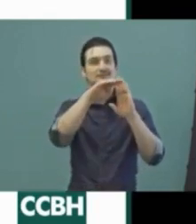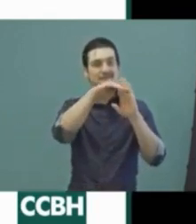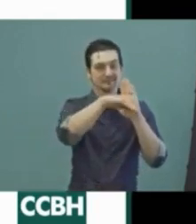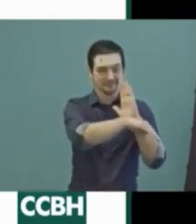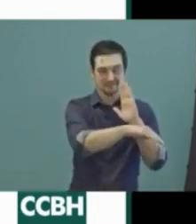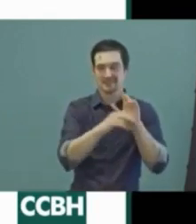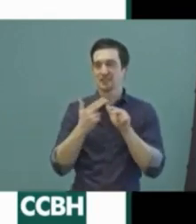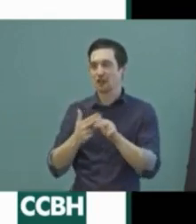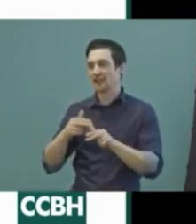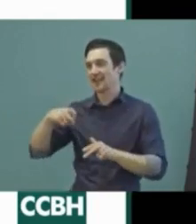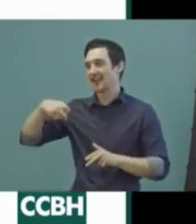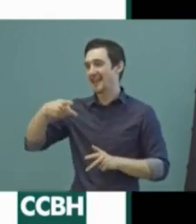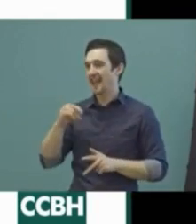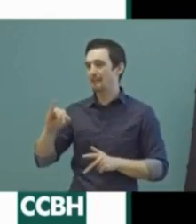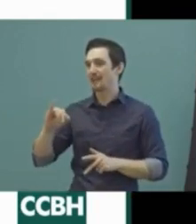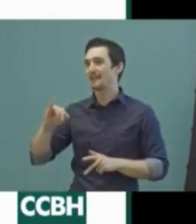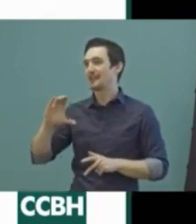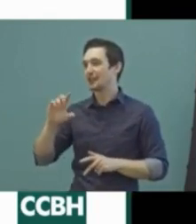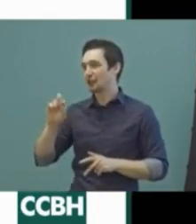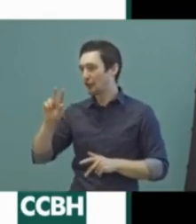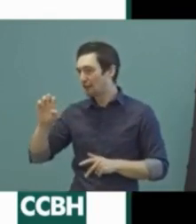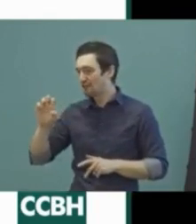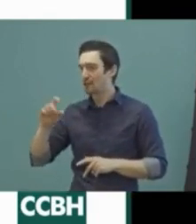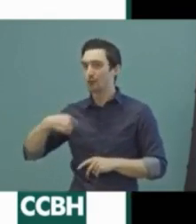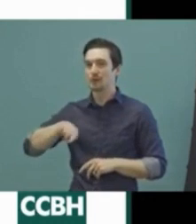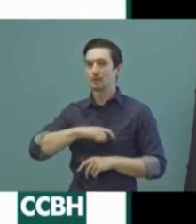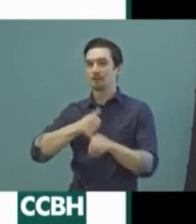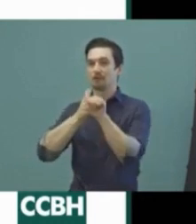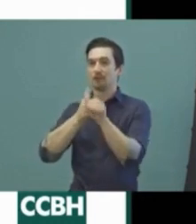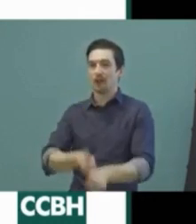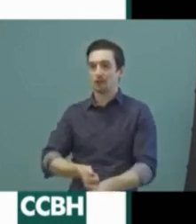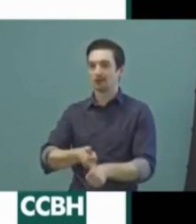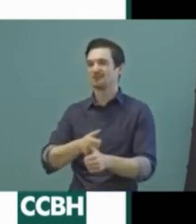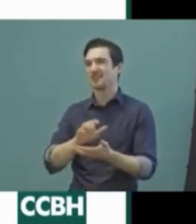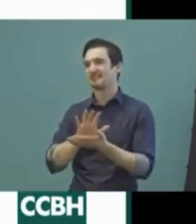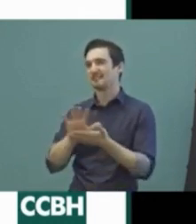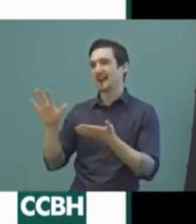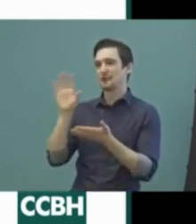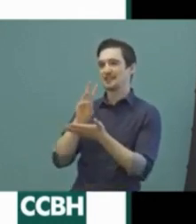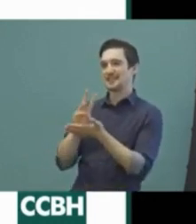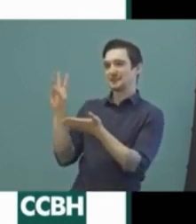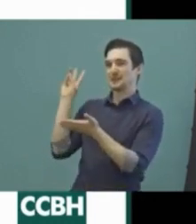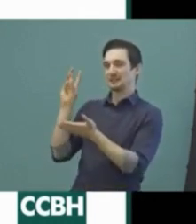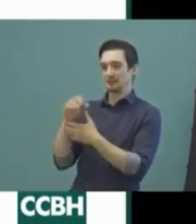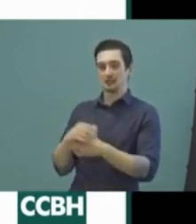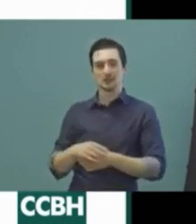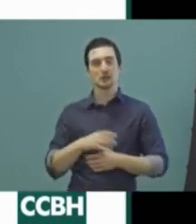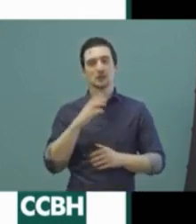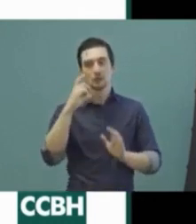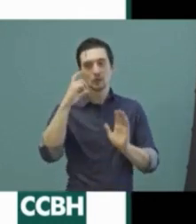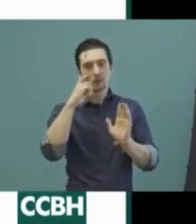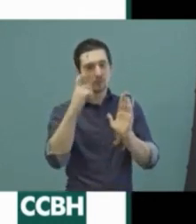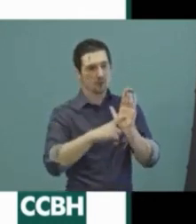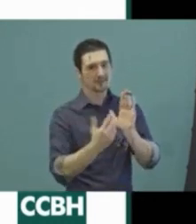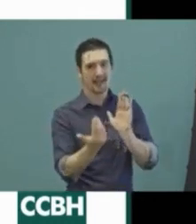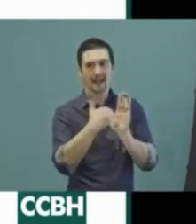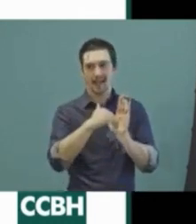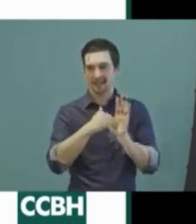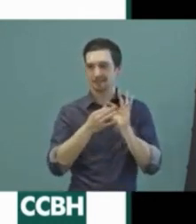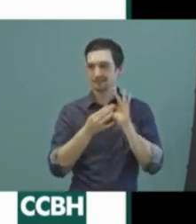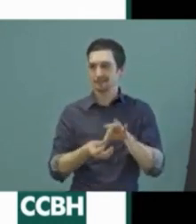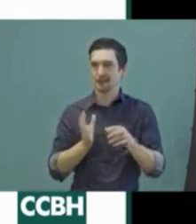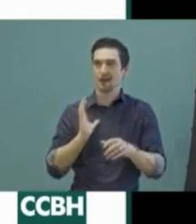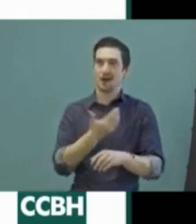curve is what we've all been knowing and living by over the past 5 to 6 weeks. And so this is what you're going to see again with regard to our